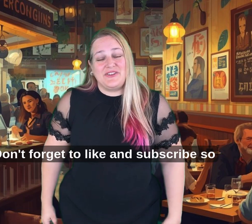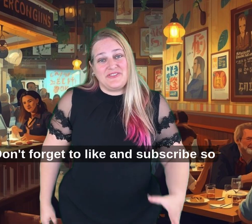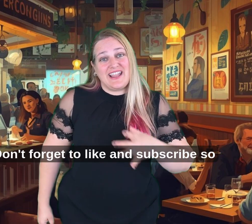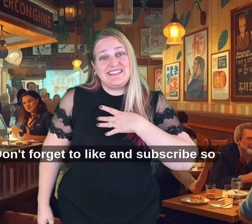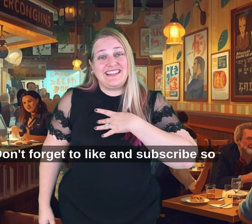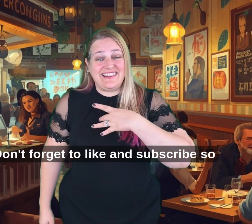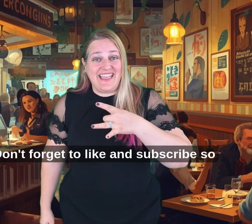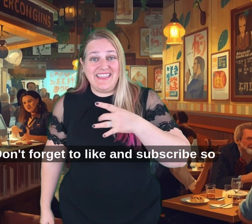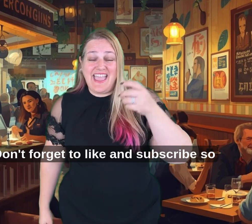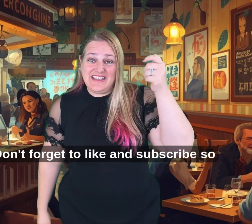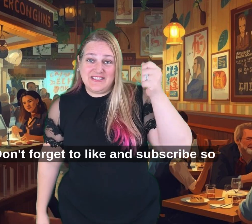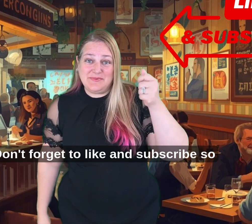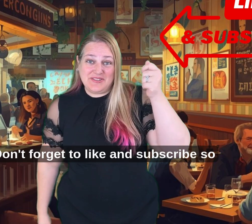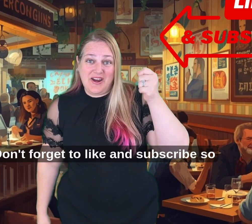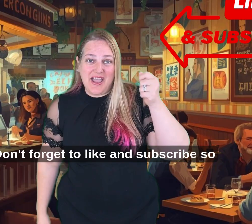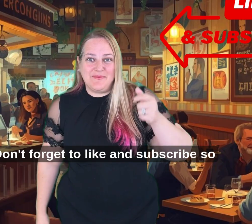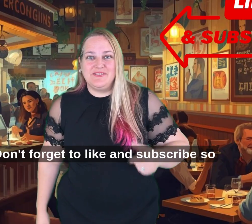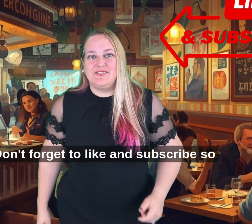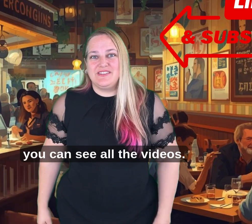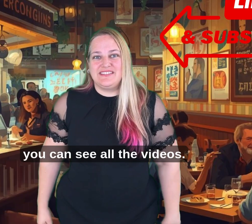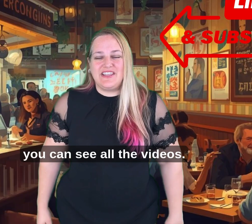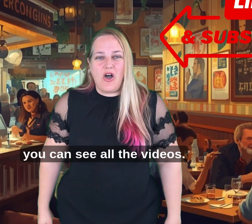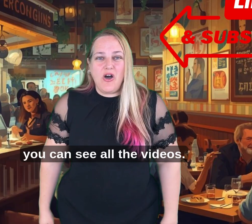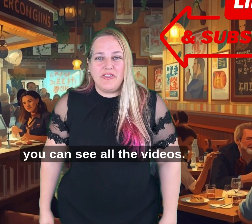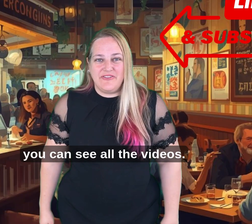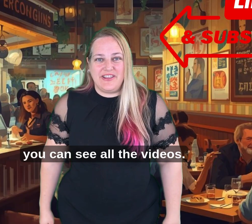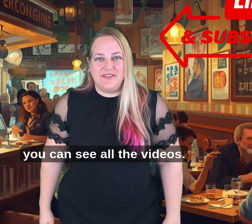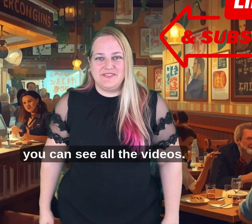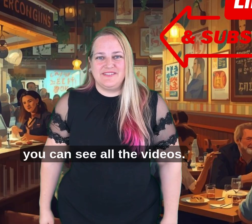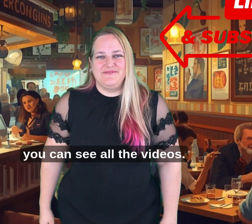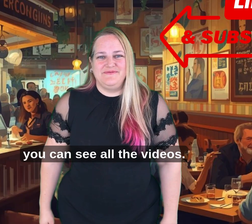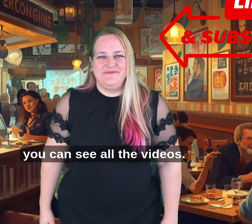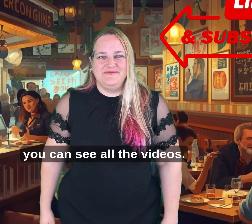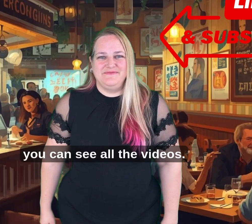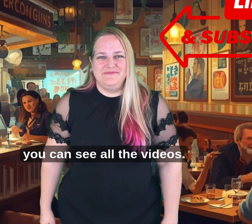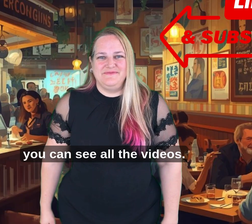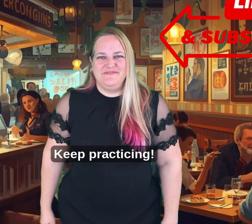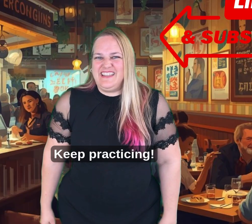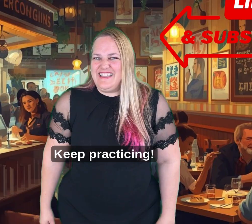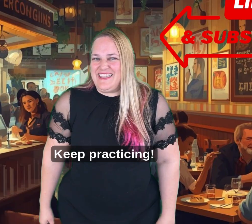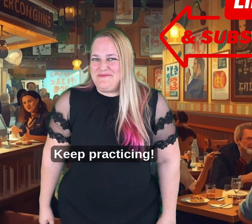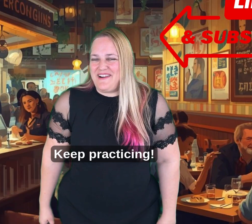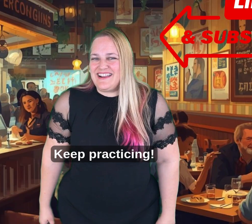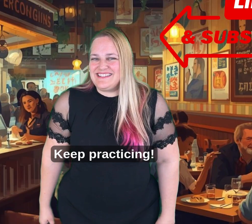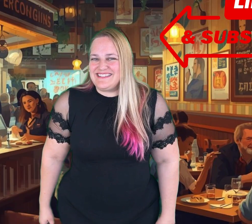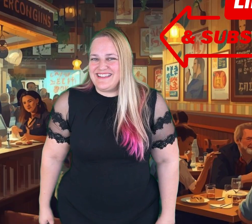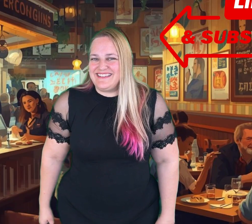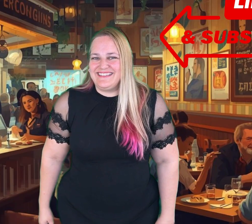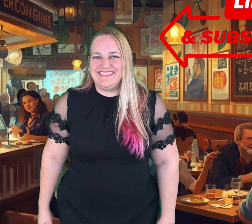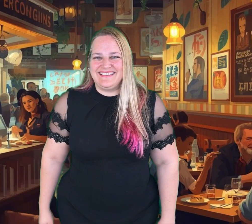Don't forget to like and subscribe so you can see all the videos. Keep practicing.